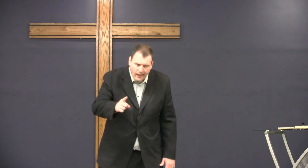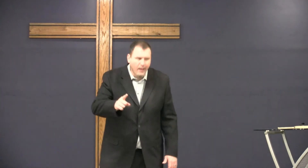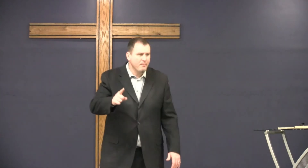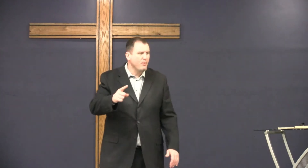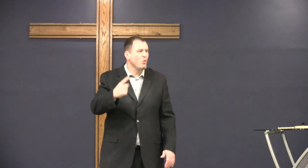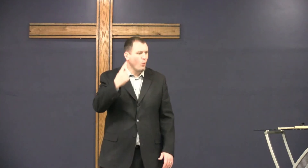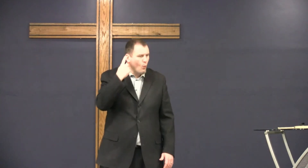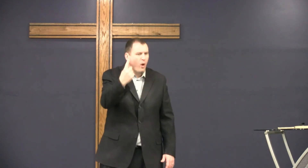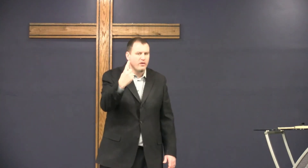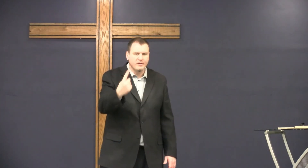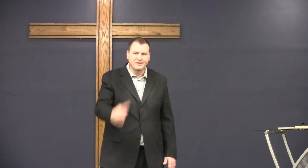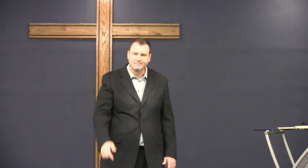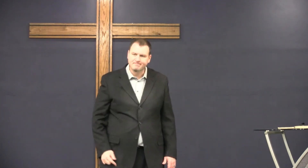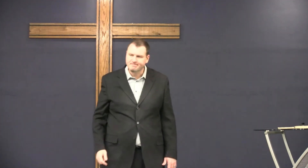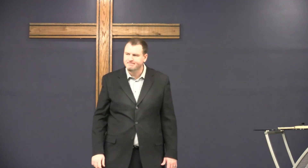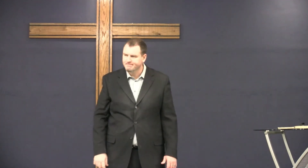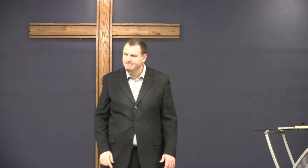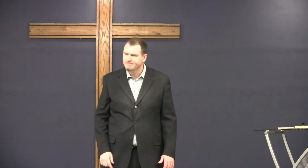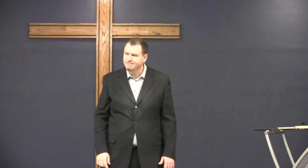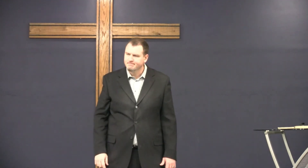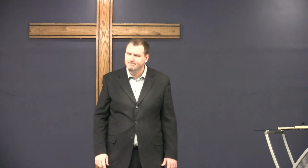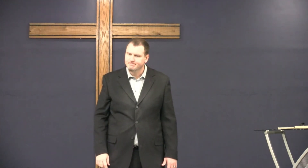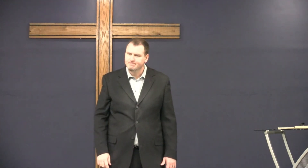I am the one.